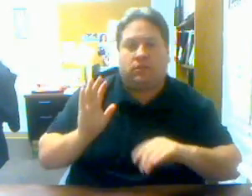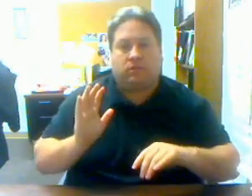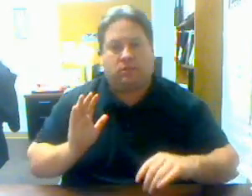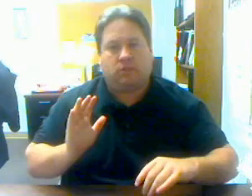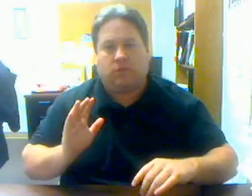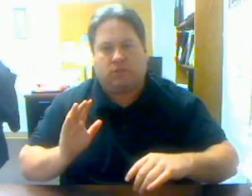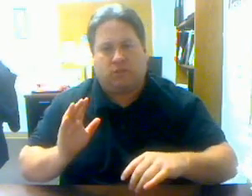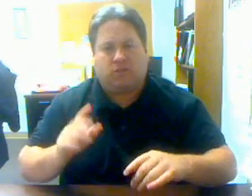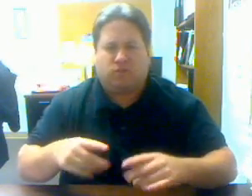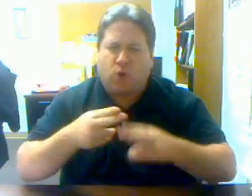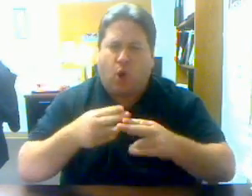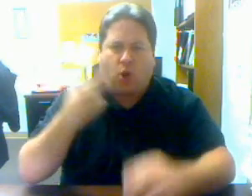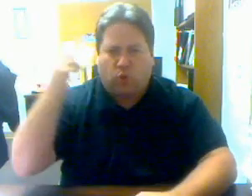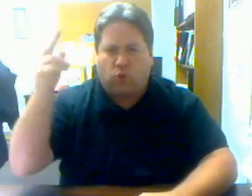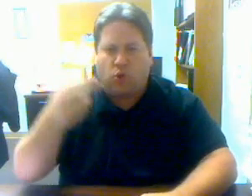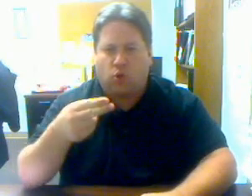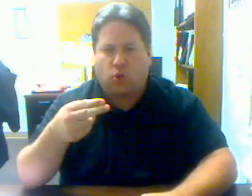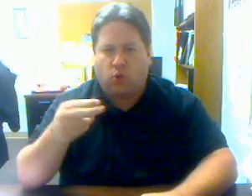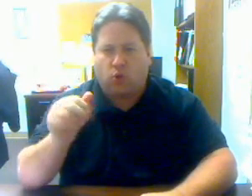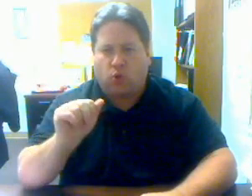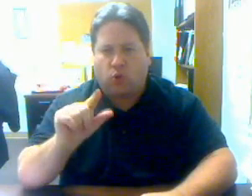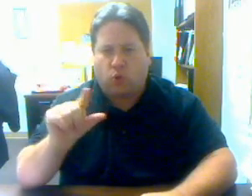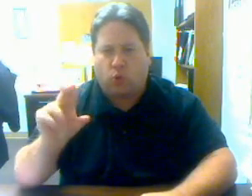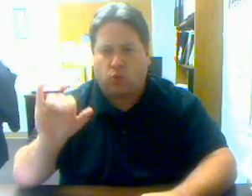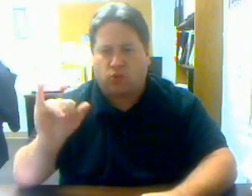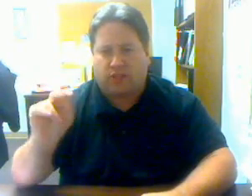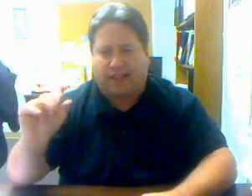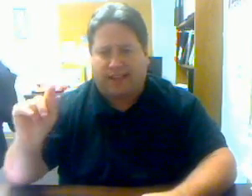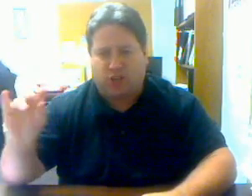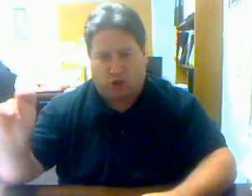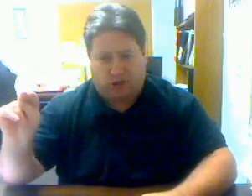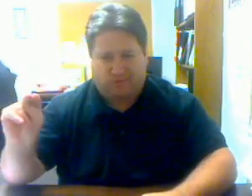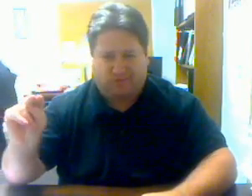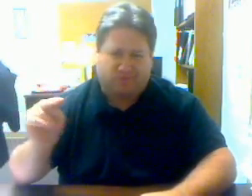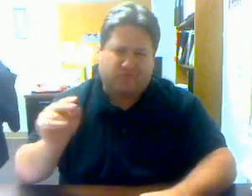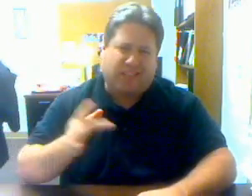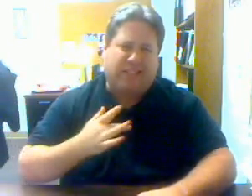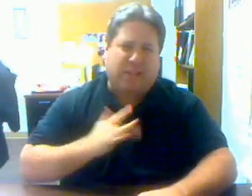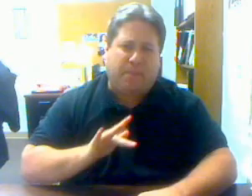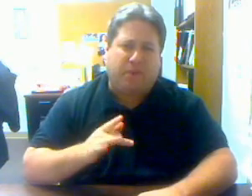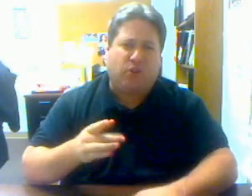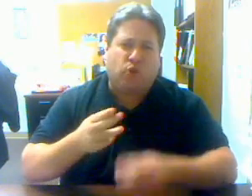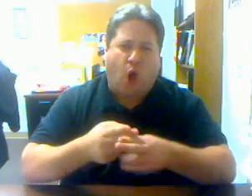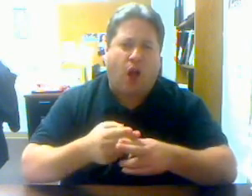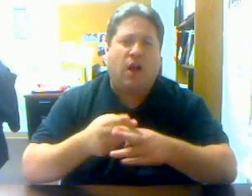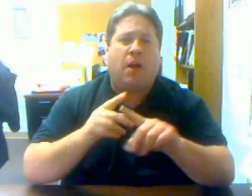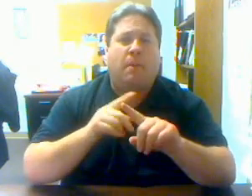We can't measure it, we can't observe a hallucination, so that would not be behavior. But how they respond to it would